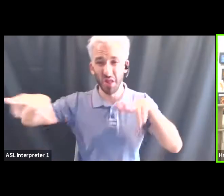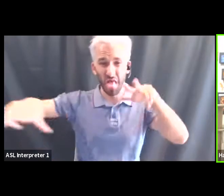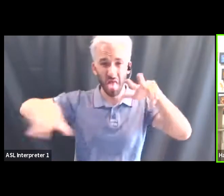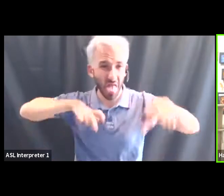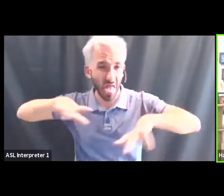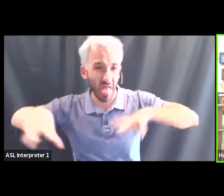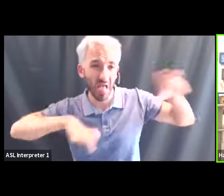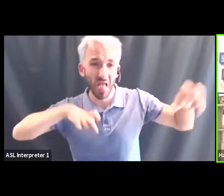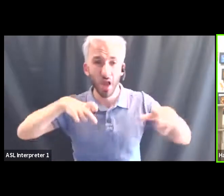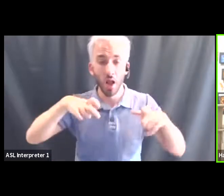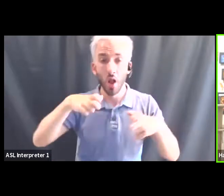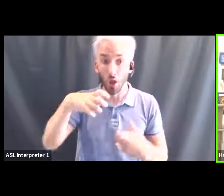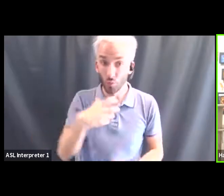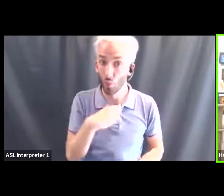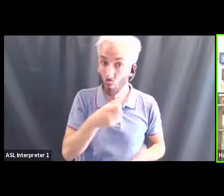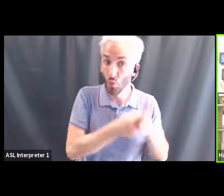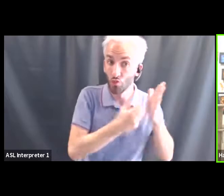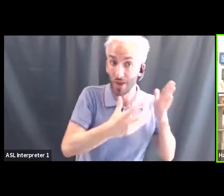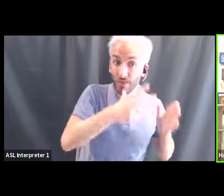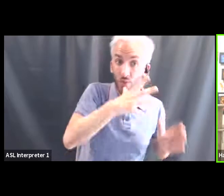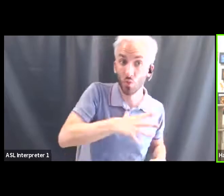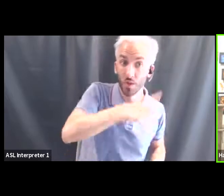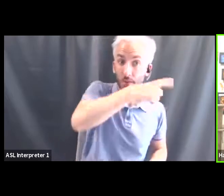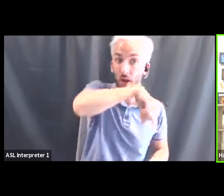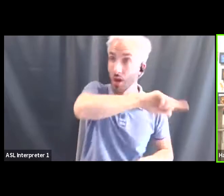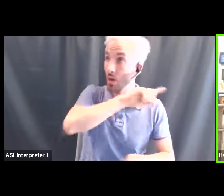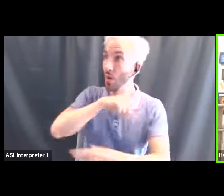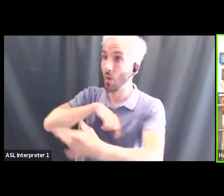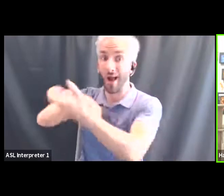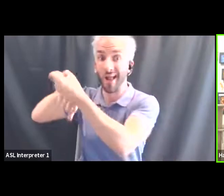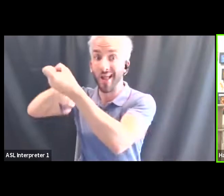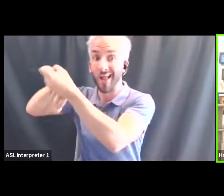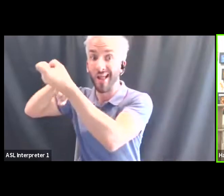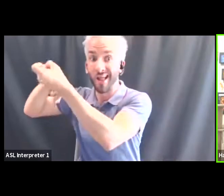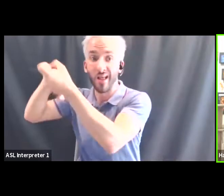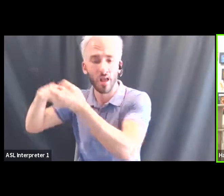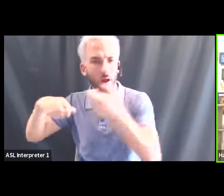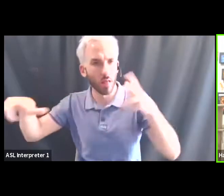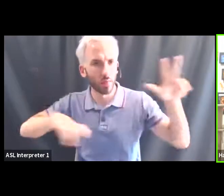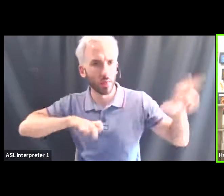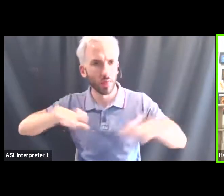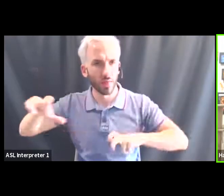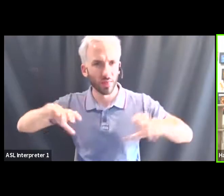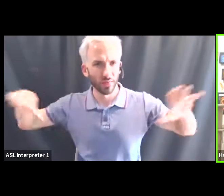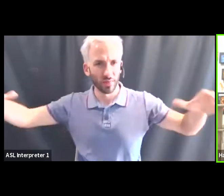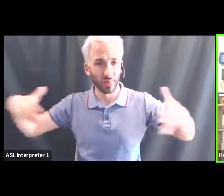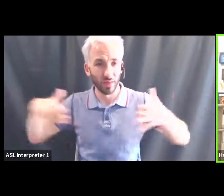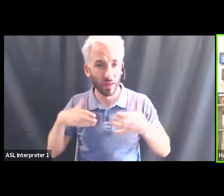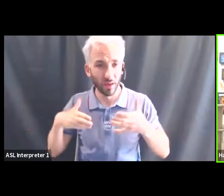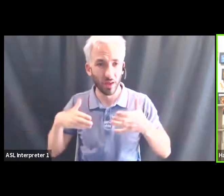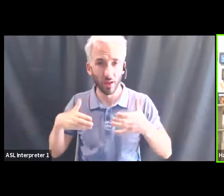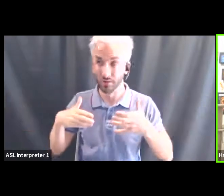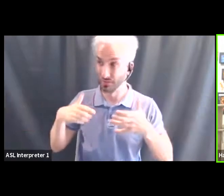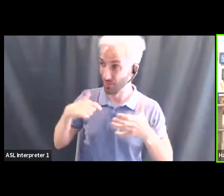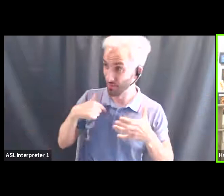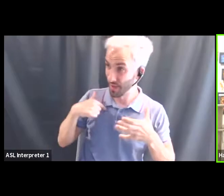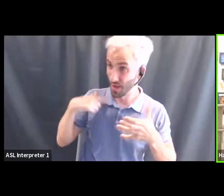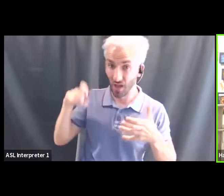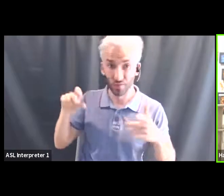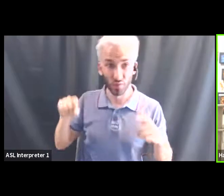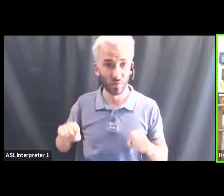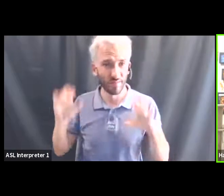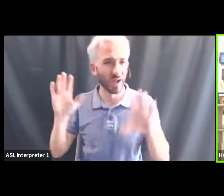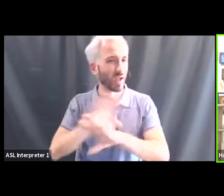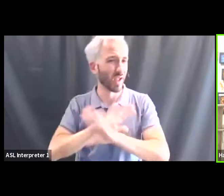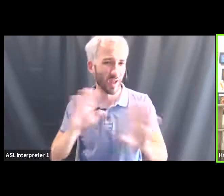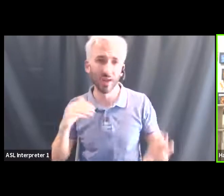the wealthy women who are undoubtedly complicit? The answer is that we can't. I am too spiteful for that shit.